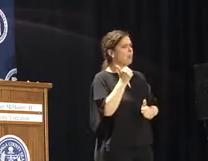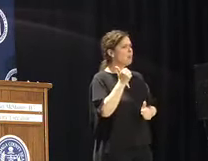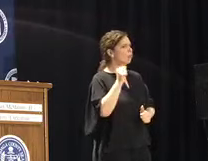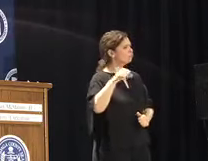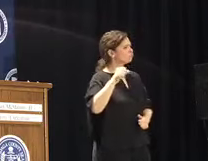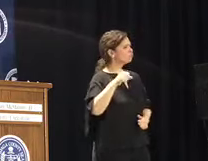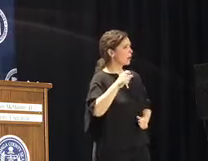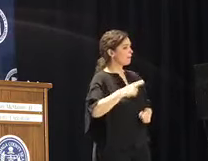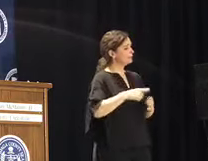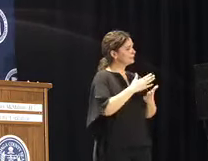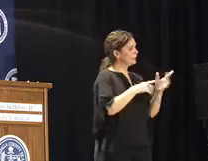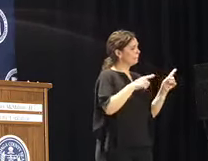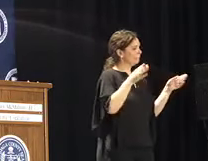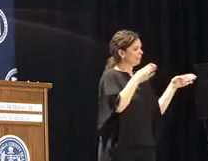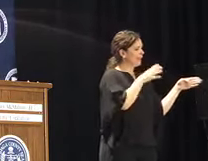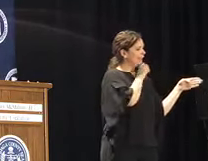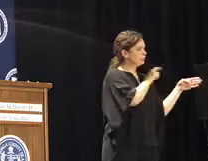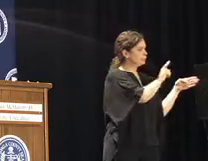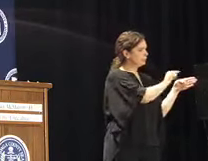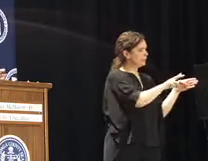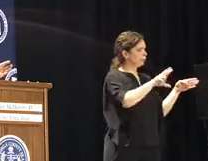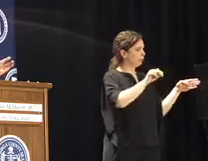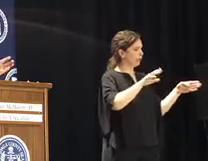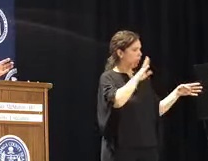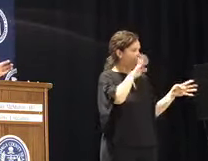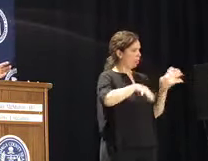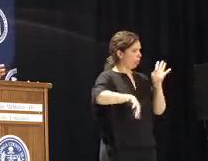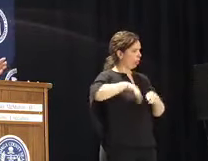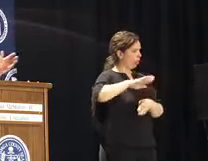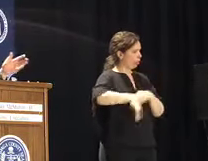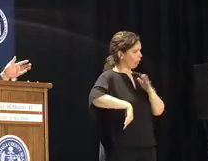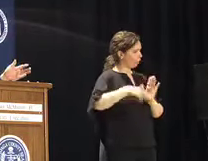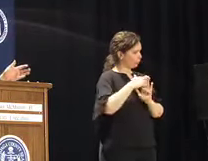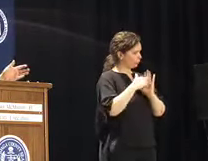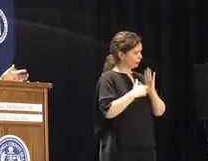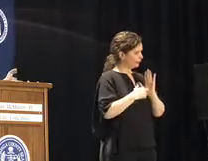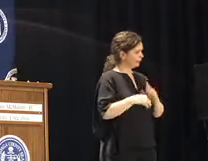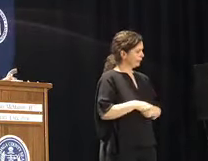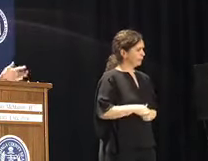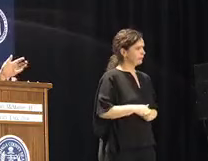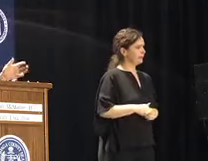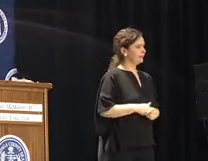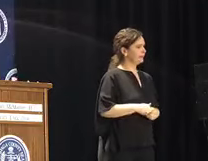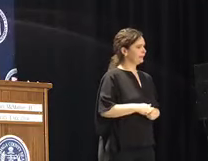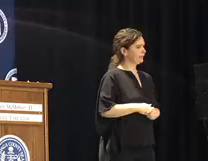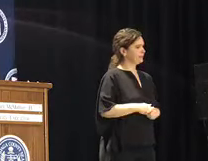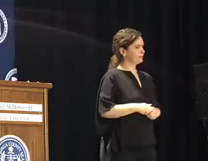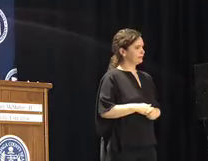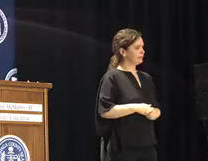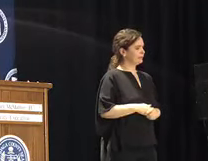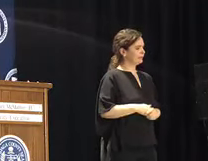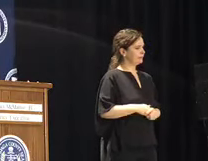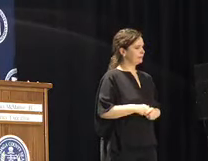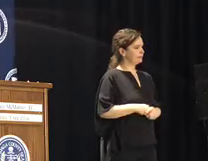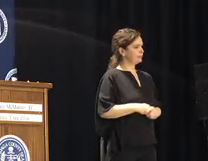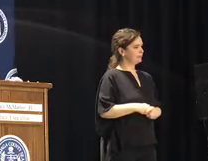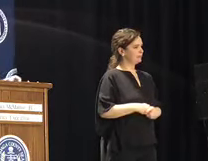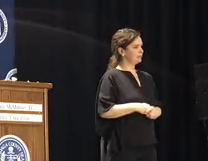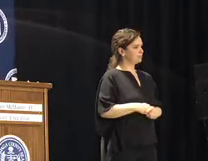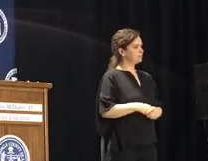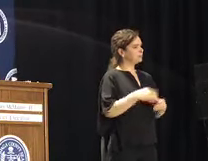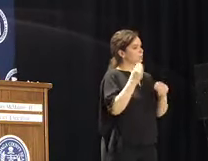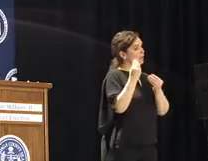then you'll see some demographic data that will suggest maybe these demographics are not taking it as seriously. We're not